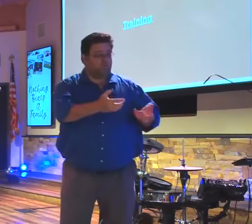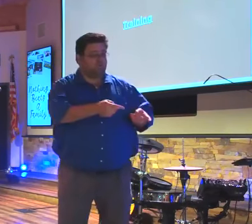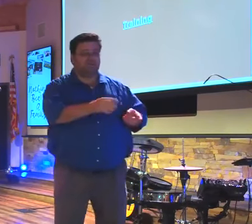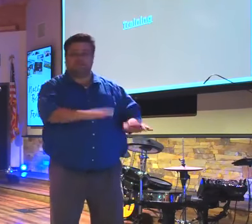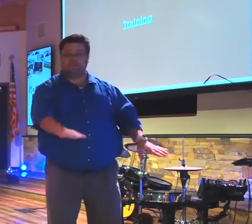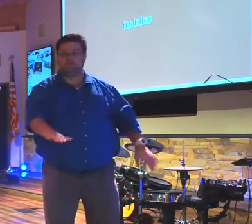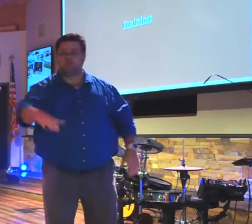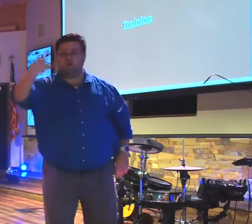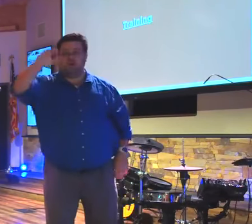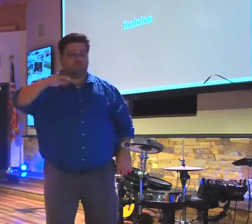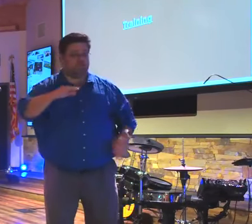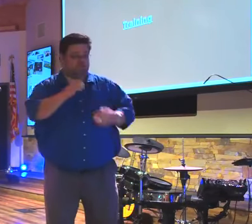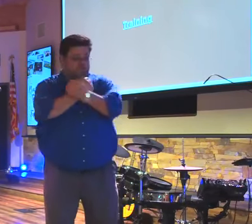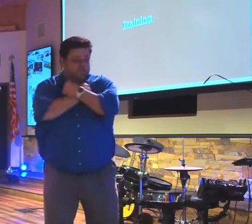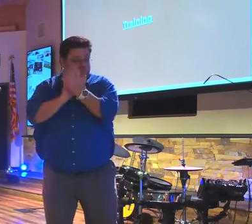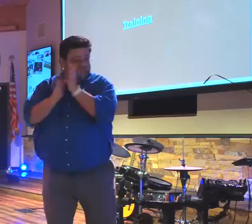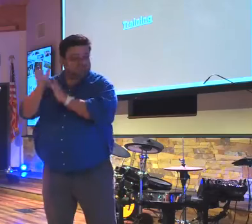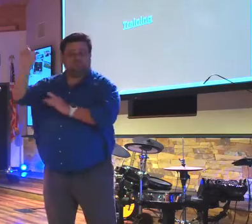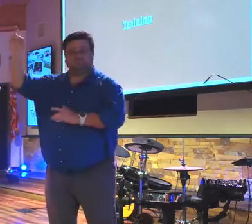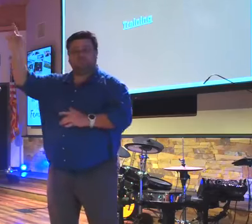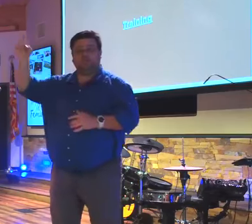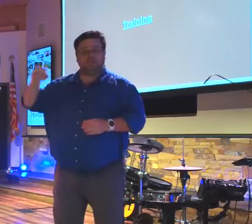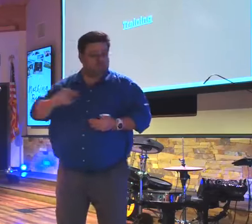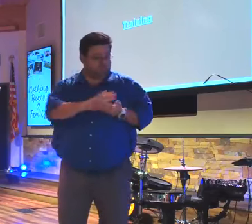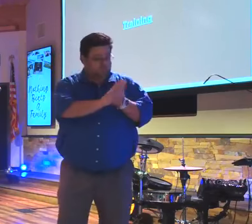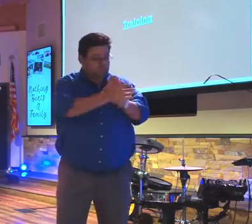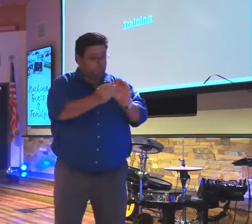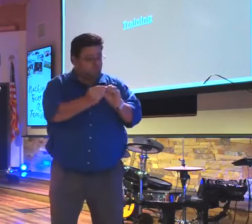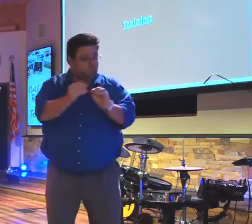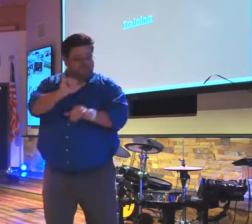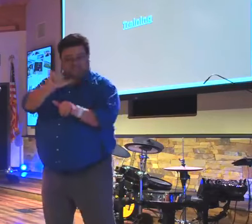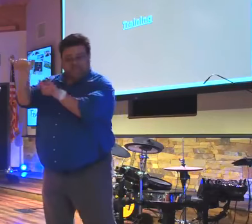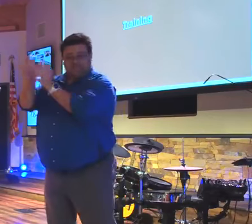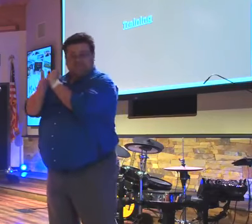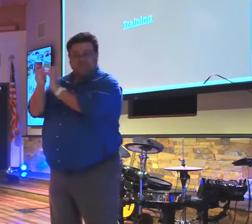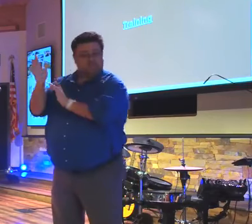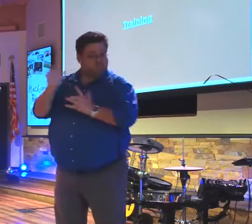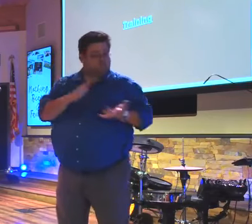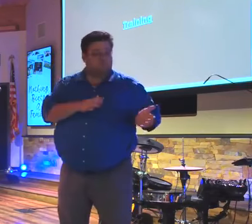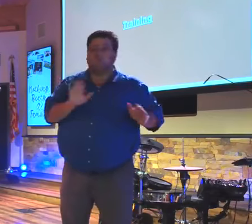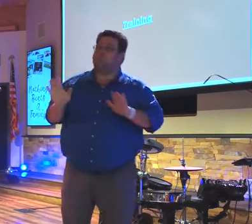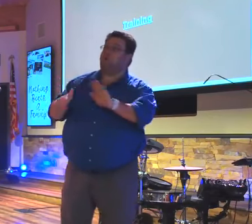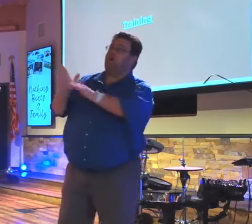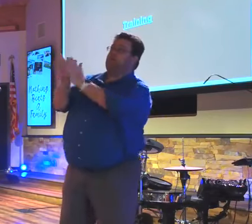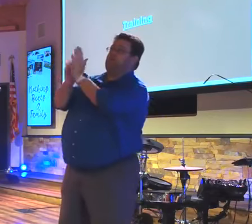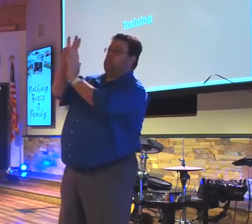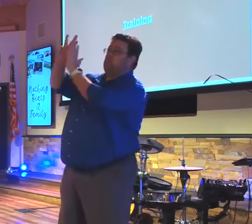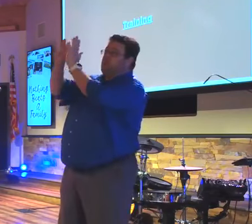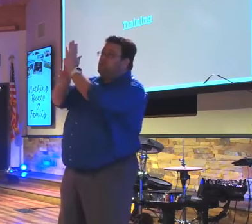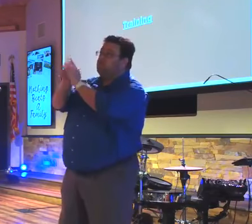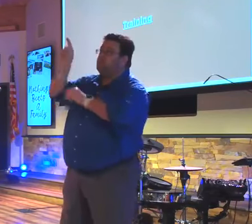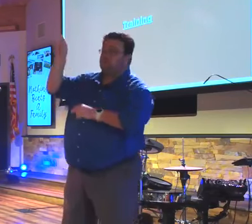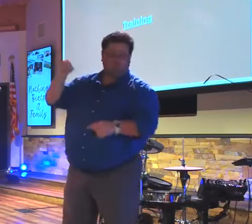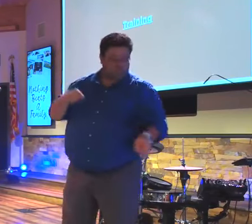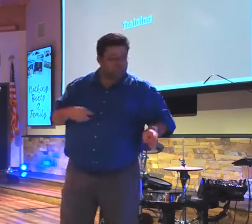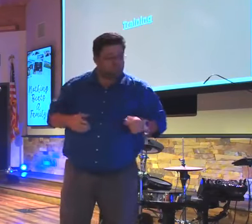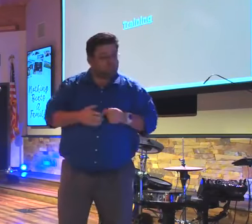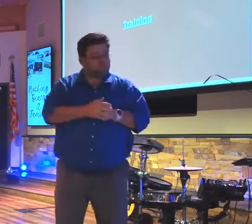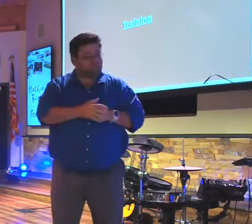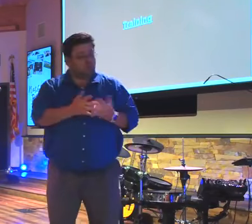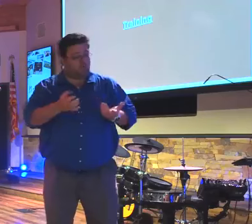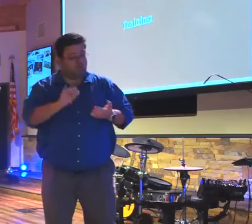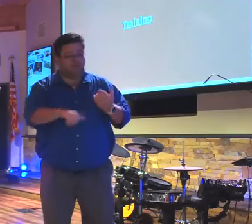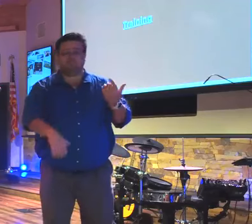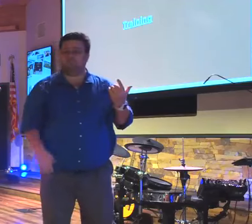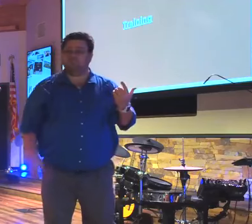to be like Christ, to endeavor to be like Christ, to desire to walk in His will for their life.